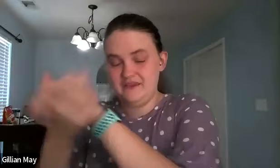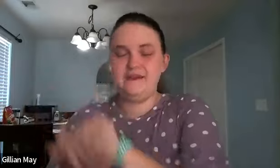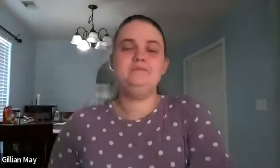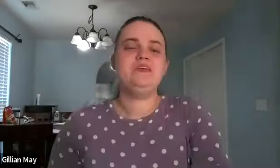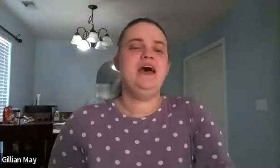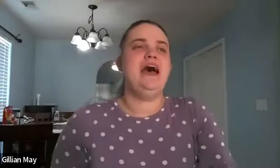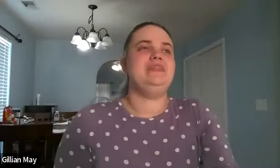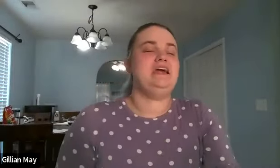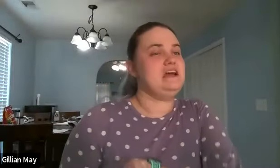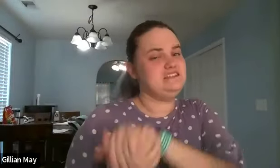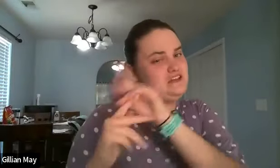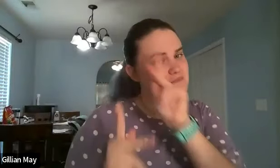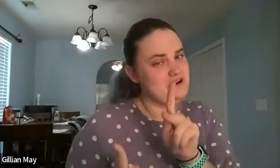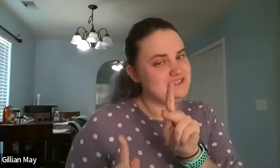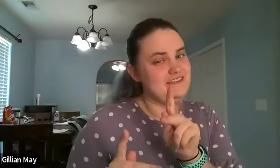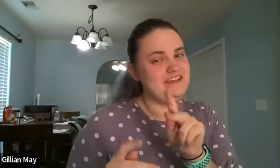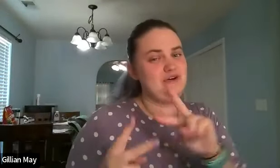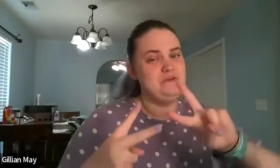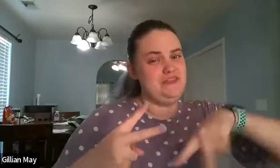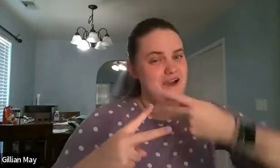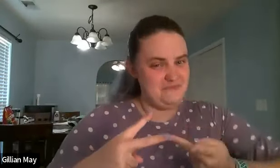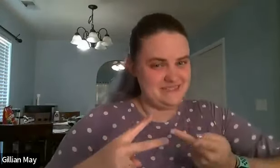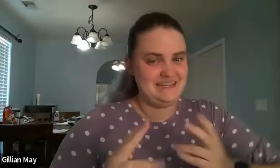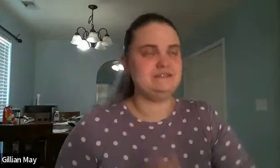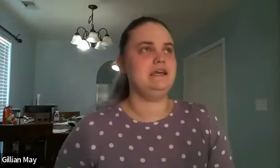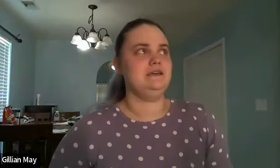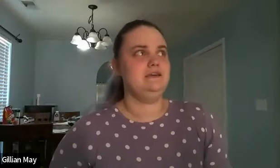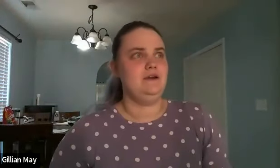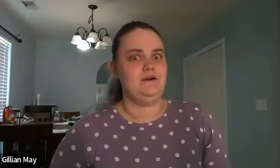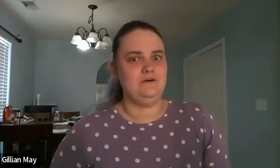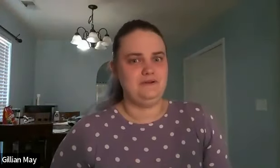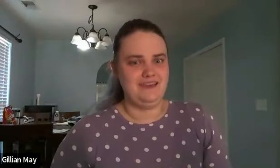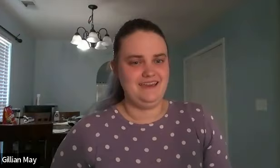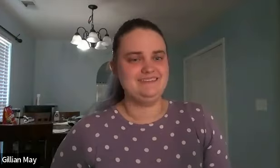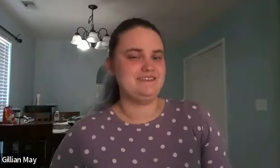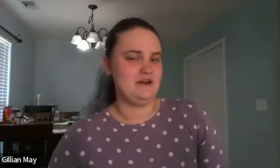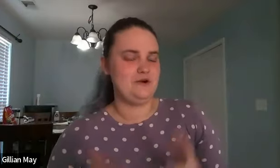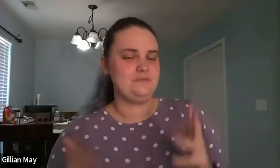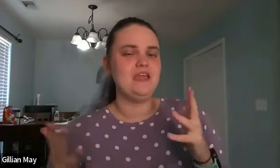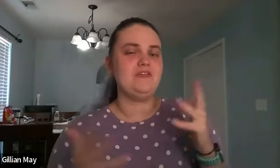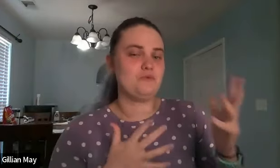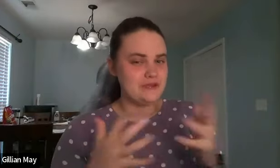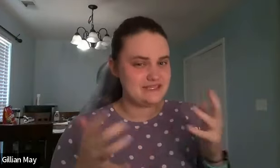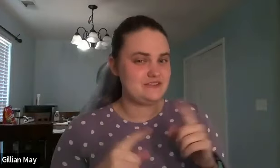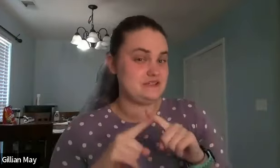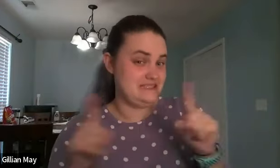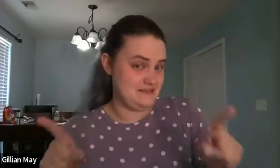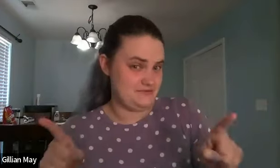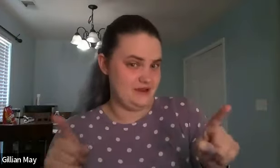here. And then I asked another person and they told me the opposite. And I was like, okay, so, and the reason they're different